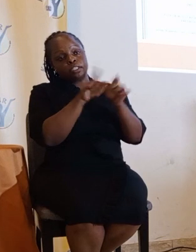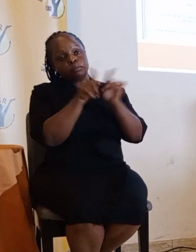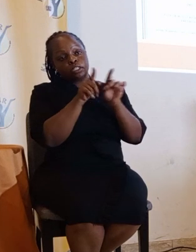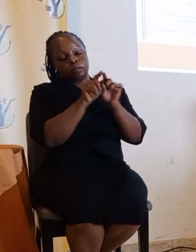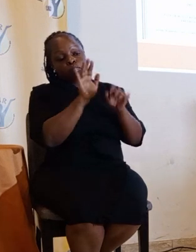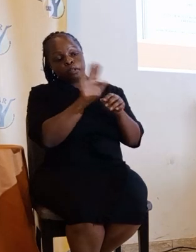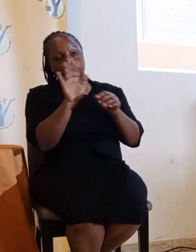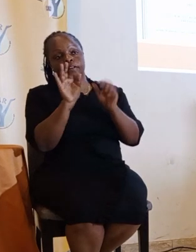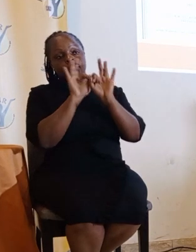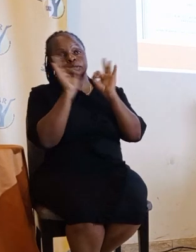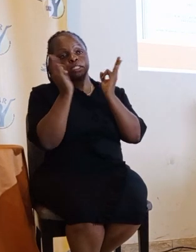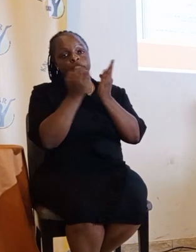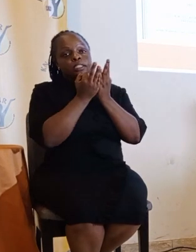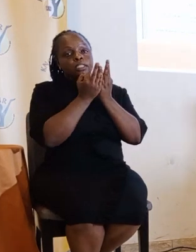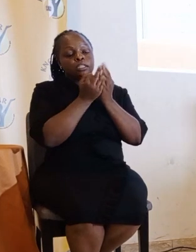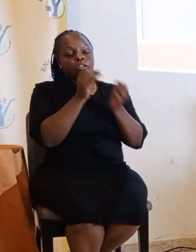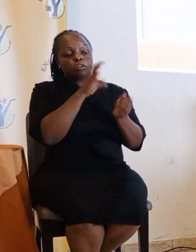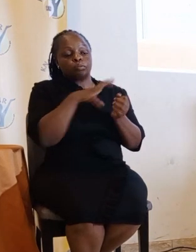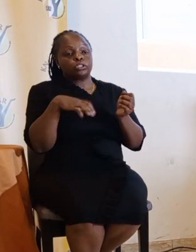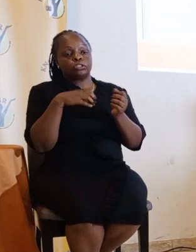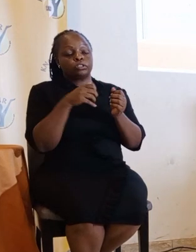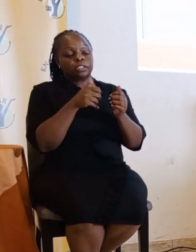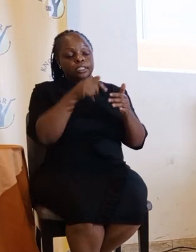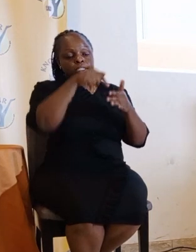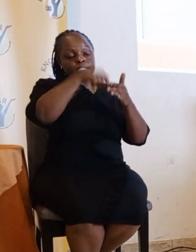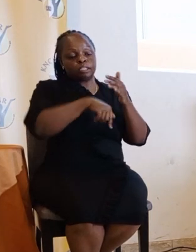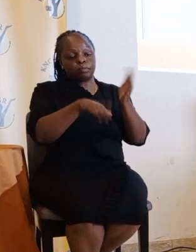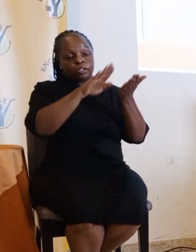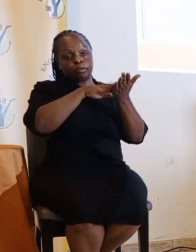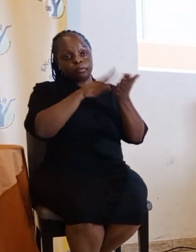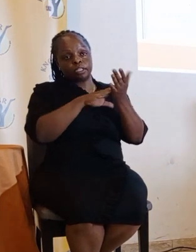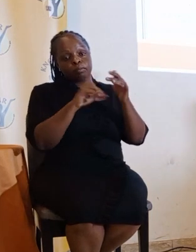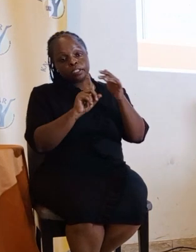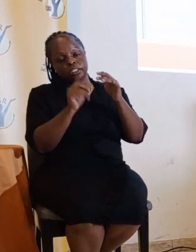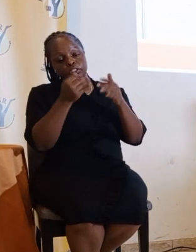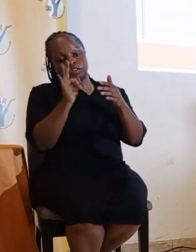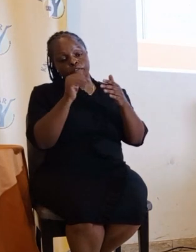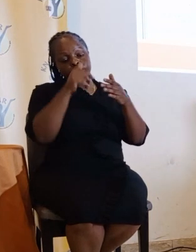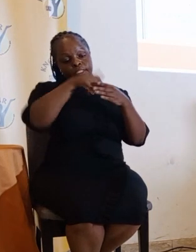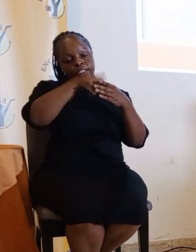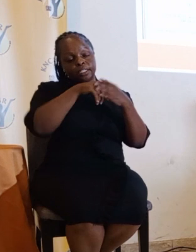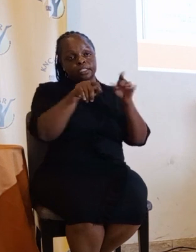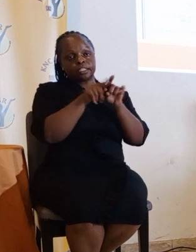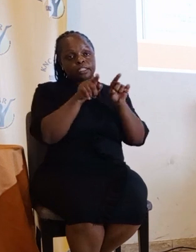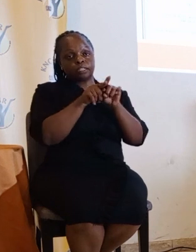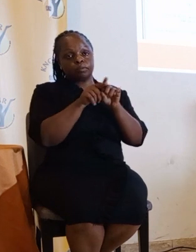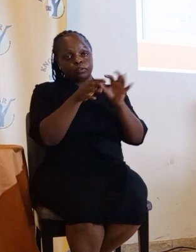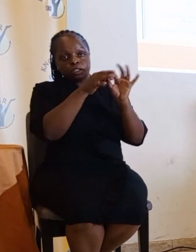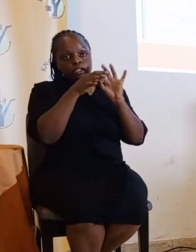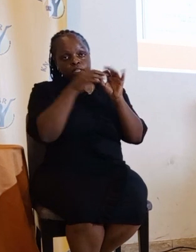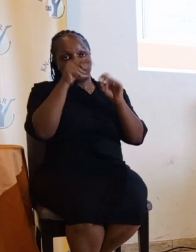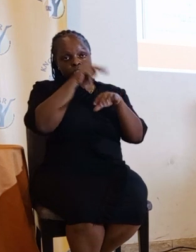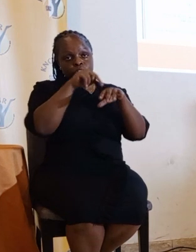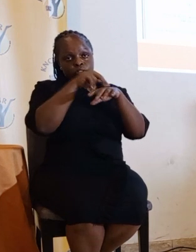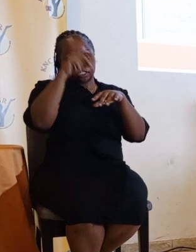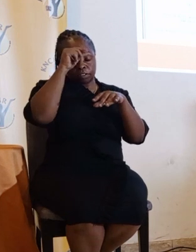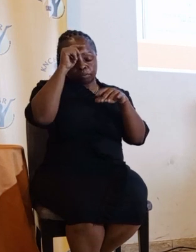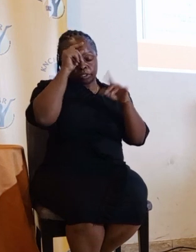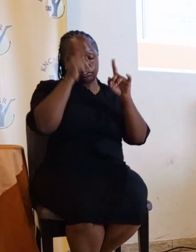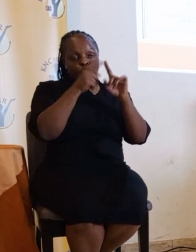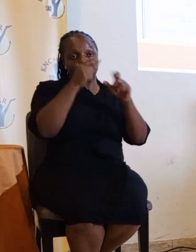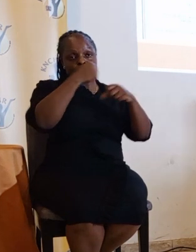their families. The Commission further recommends to the Ministry of Interior and Coordination of National Government to